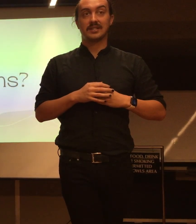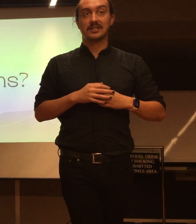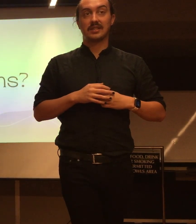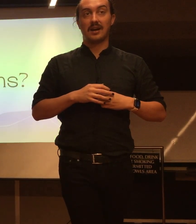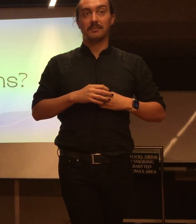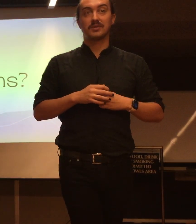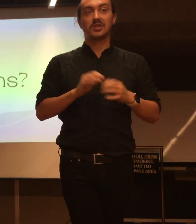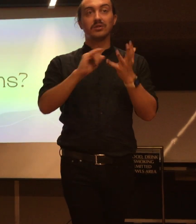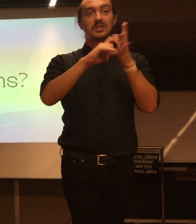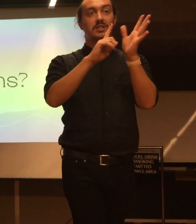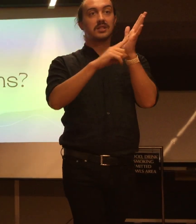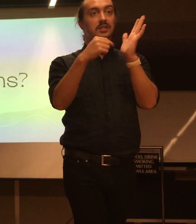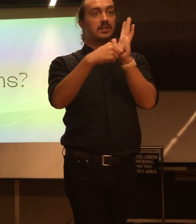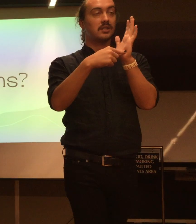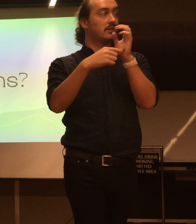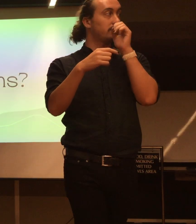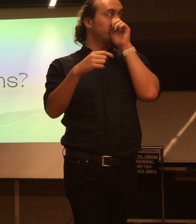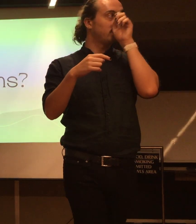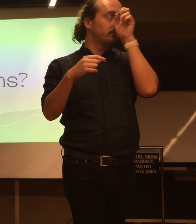What about salts?